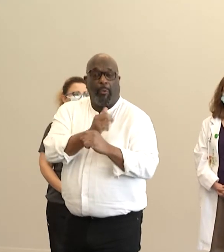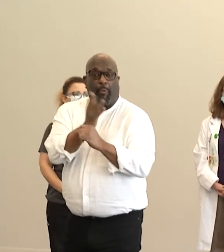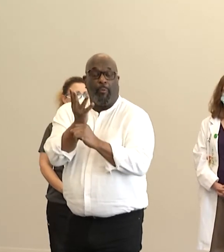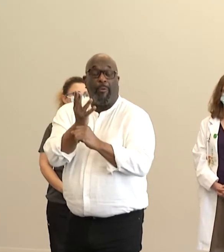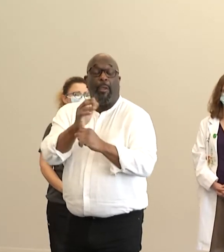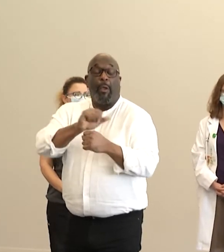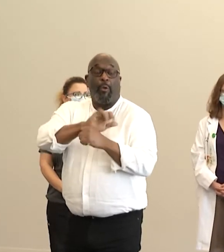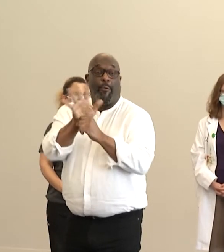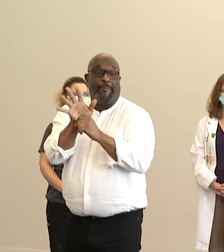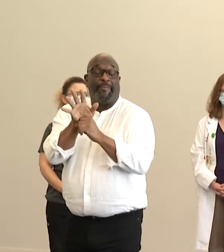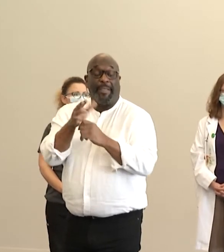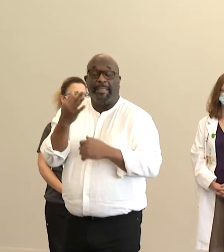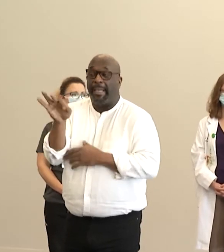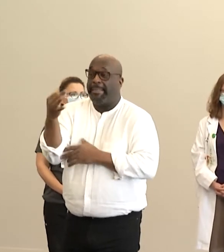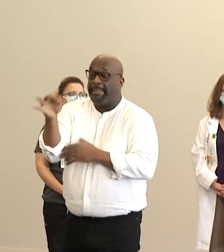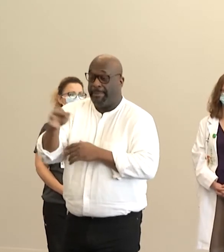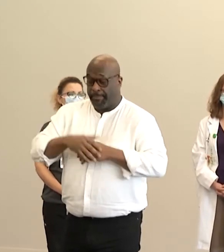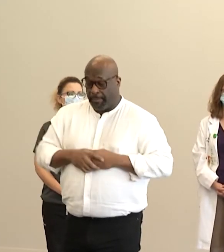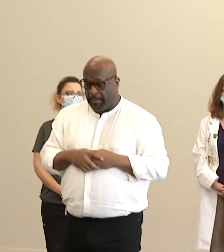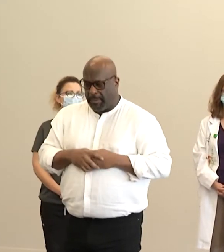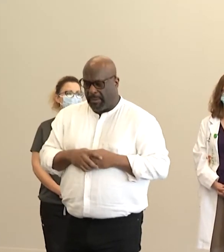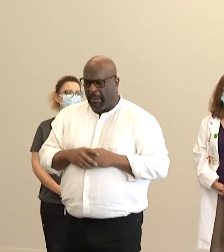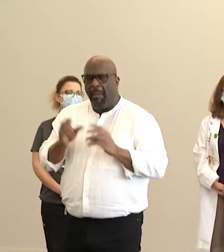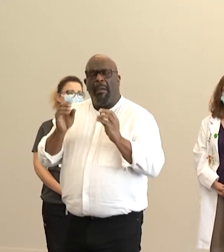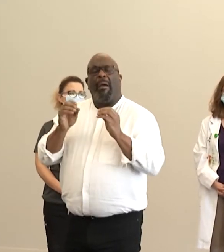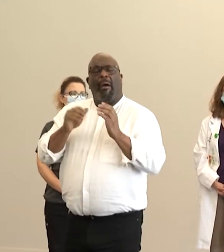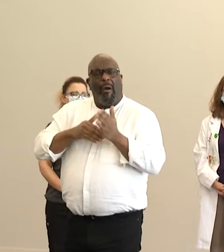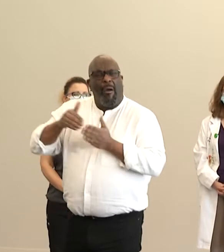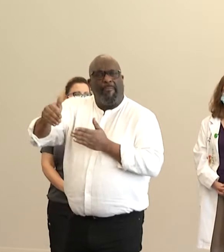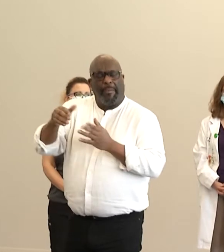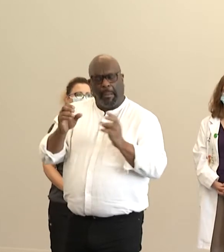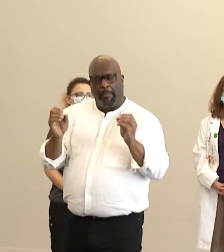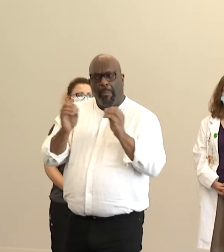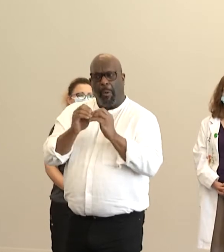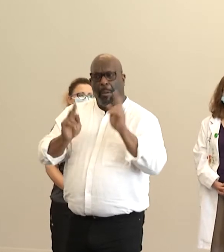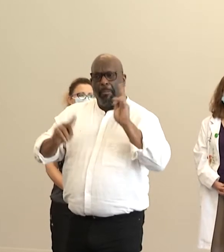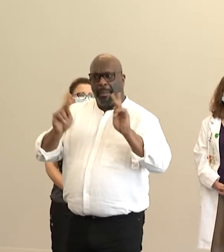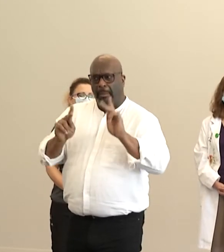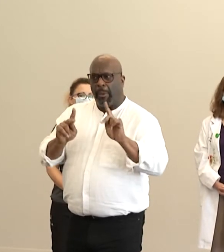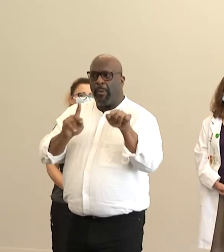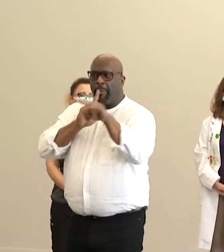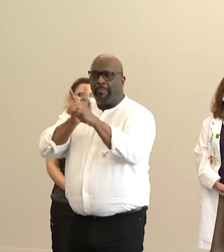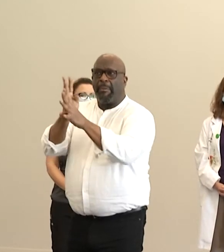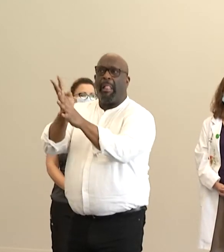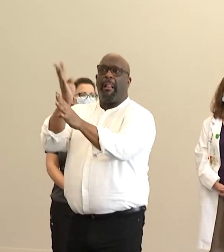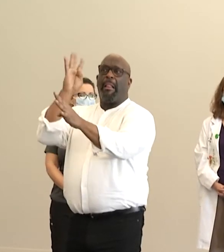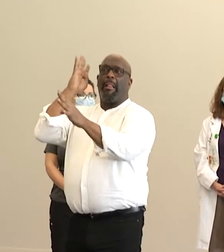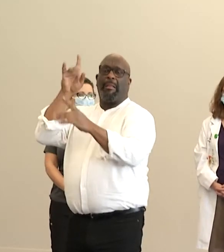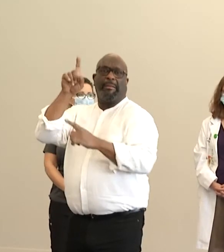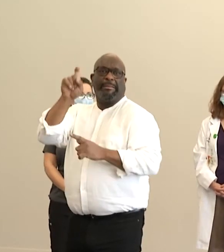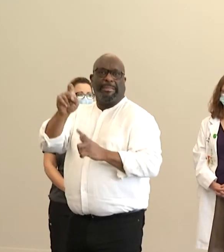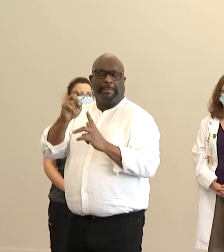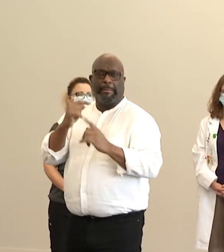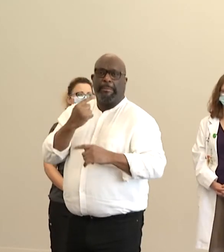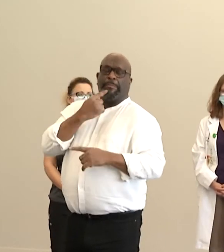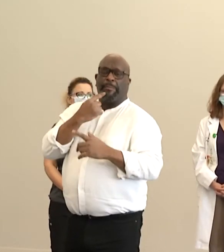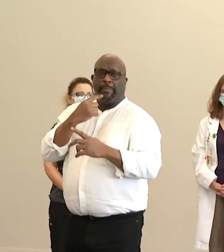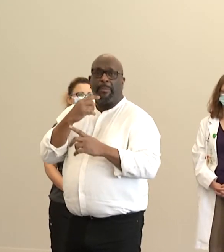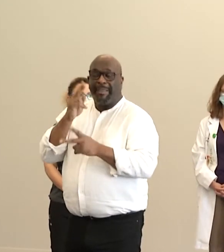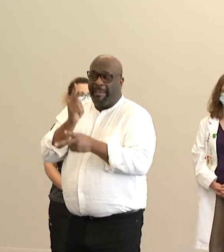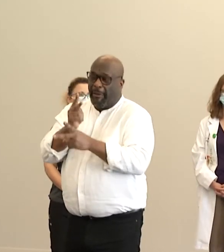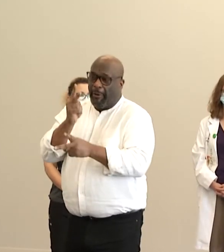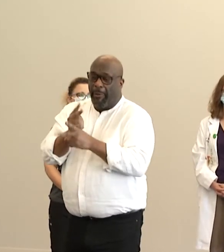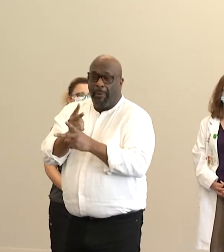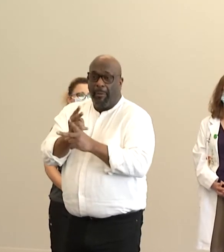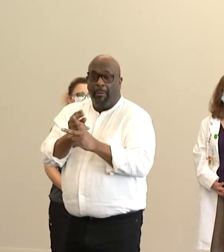Nationwide, there are often more patients who require critical care than there are critical care providers. That's why